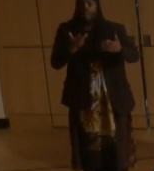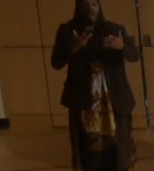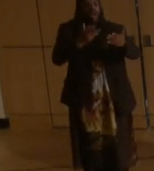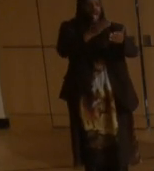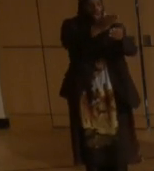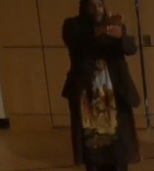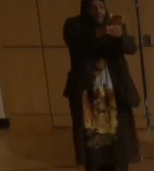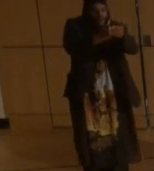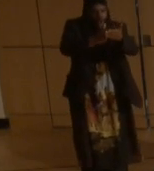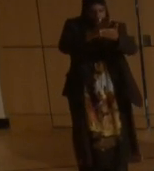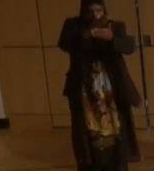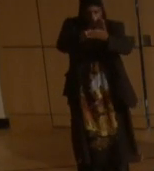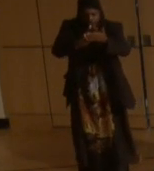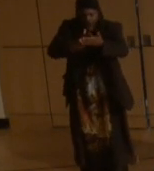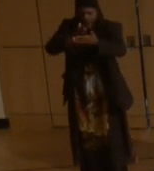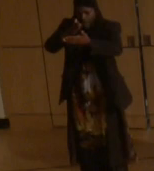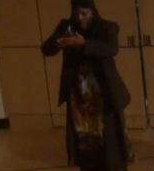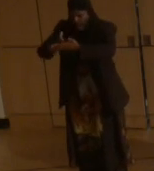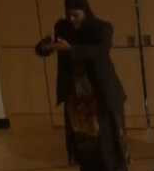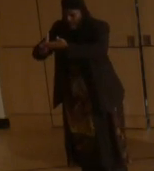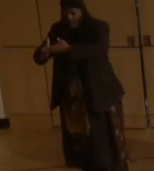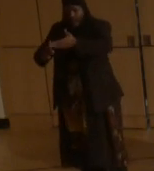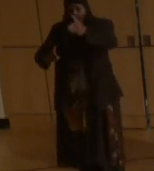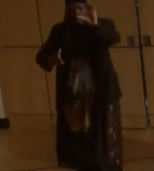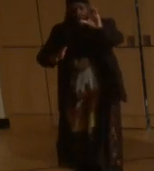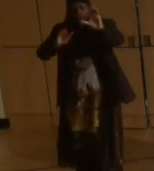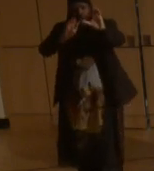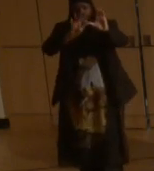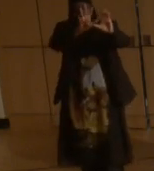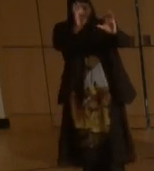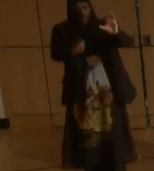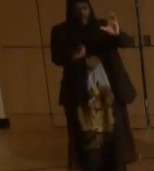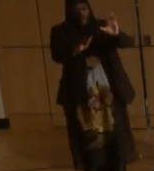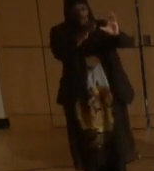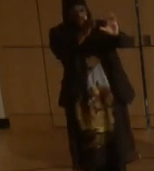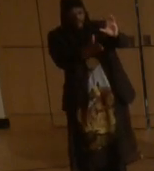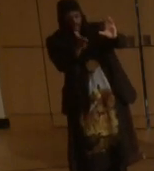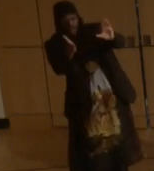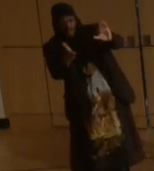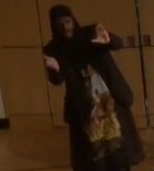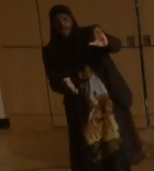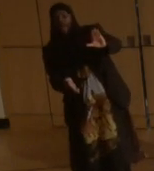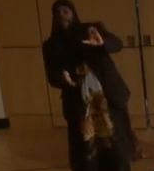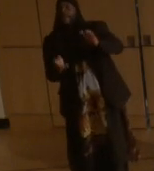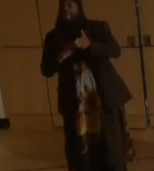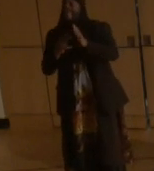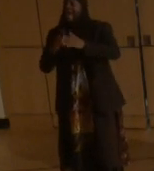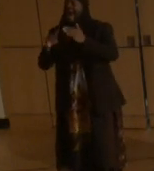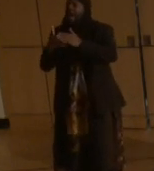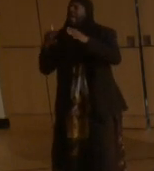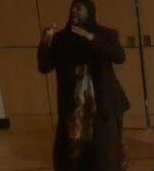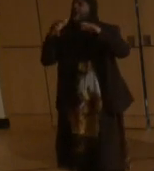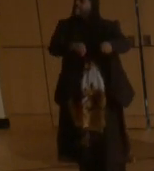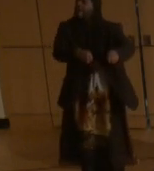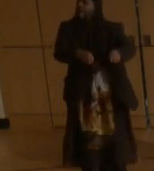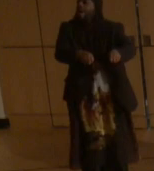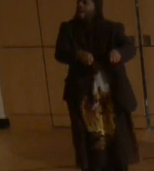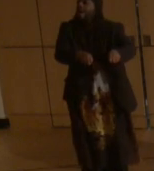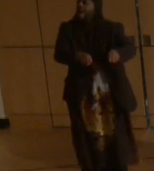When I was growing up, I was always wondering, why do they speak French in Algeria? Why do they speak Dutch